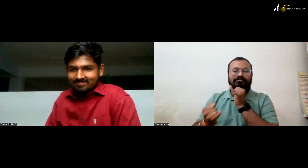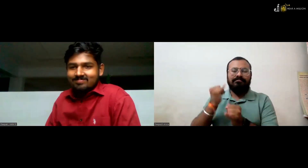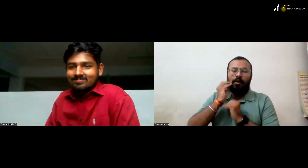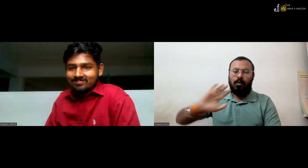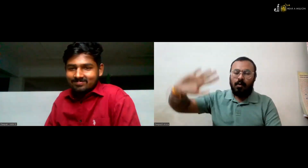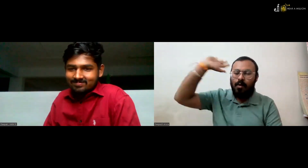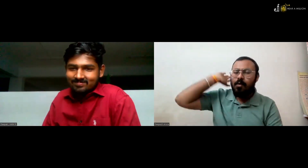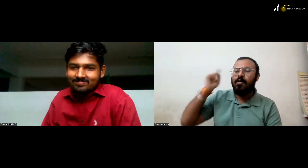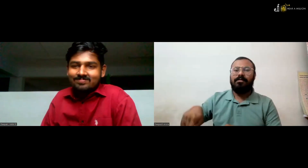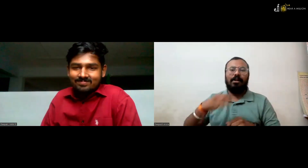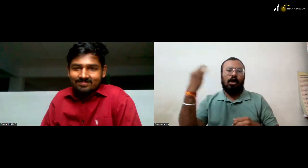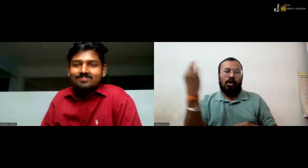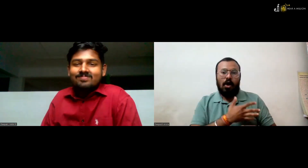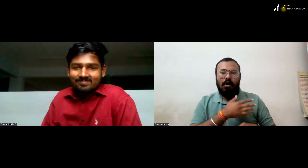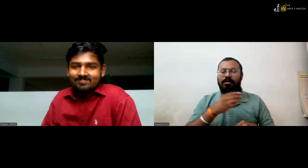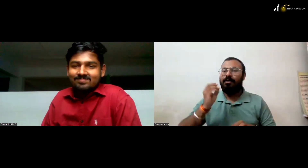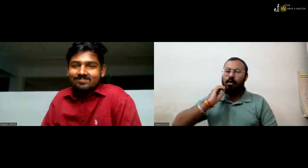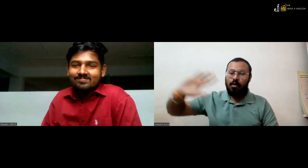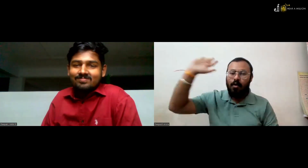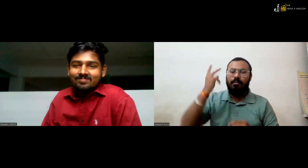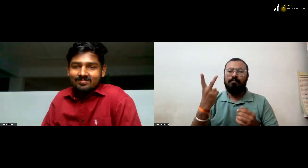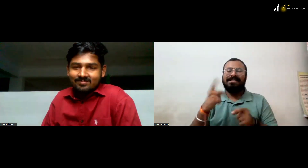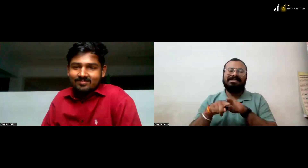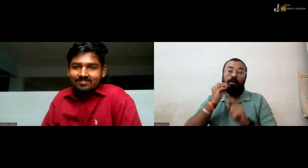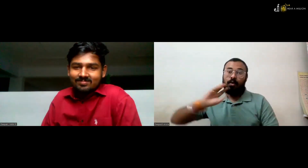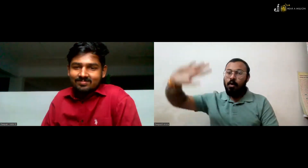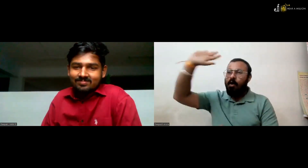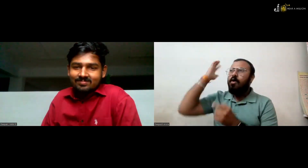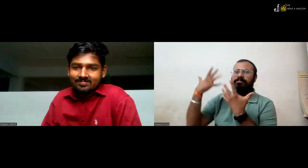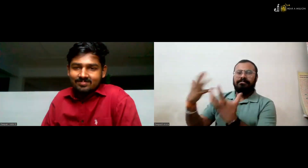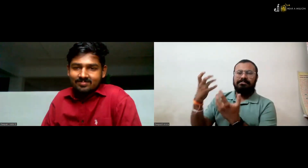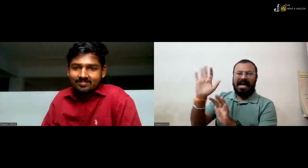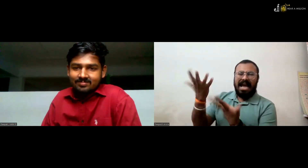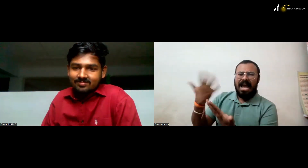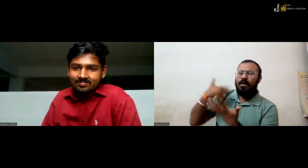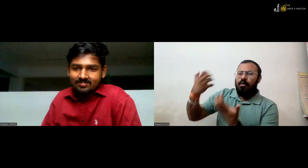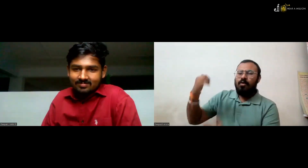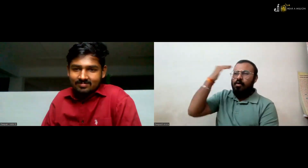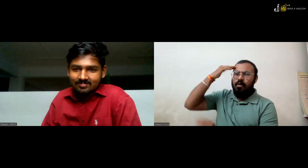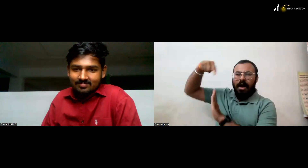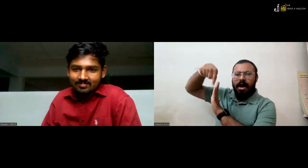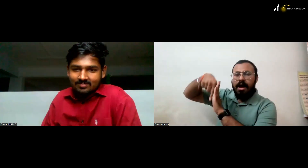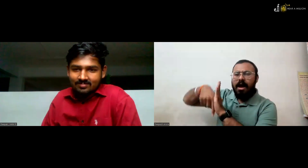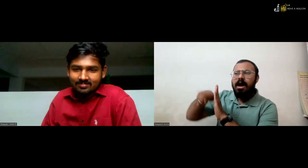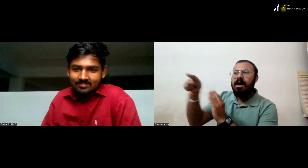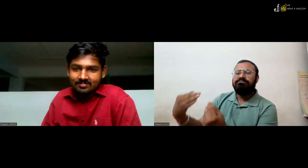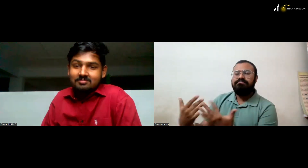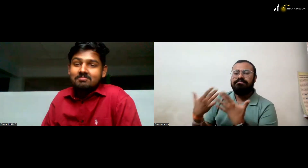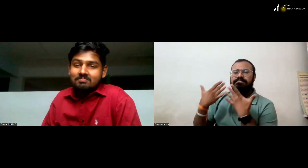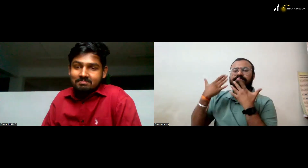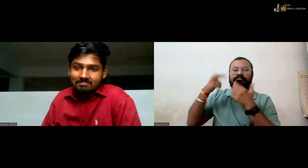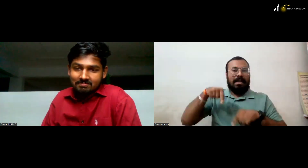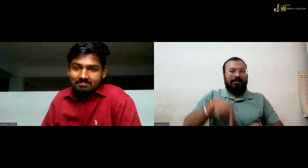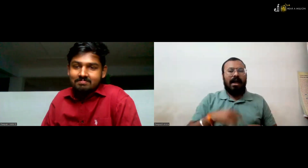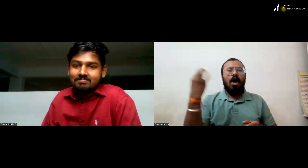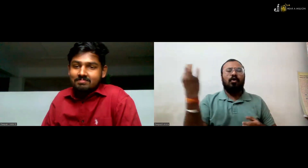be really beneficial to me. That what is the place history, or what was the